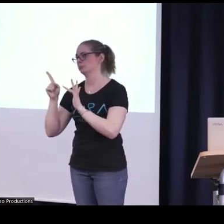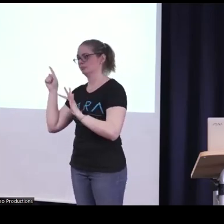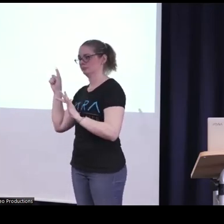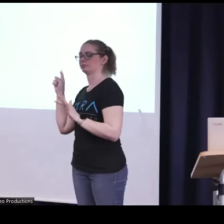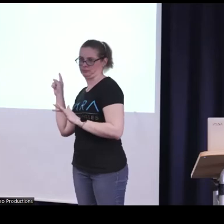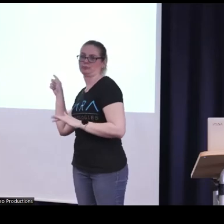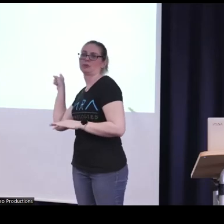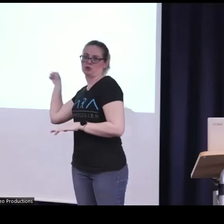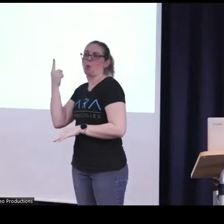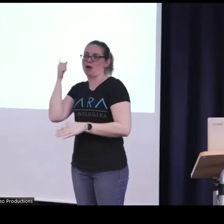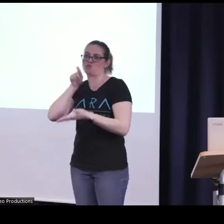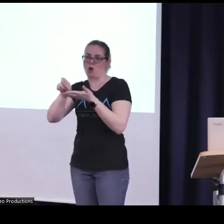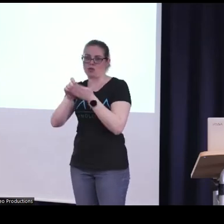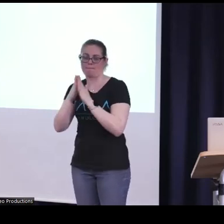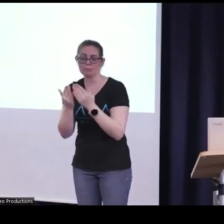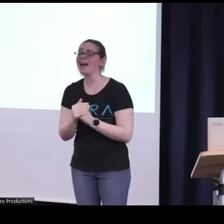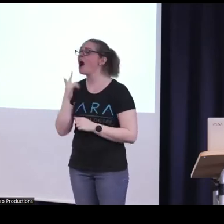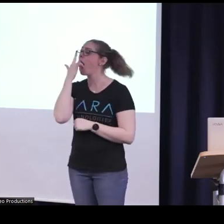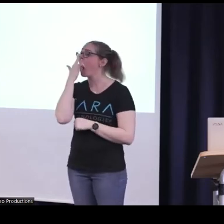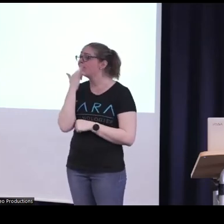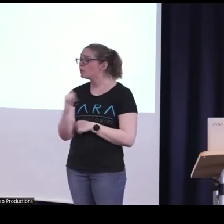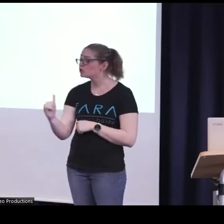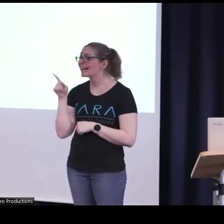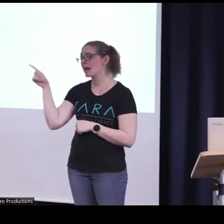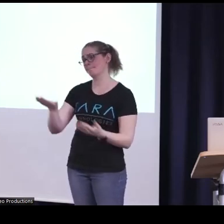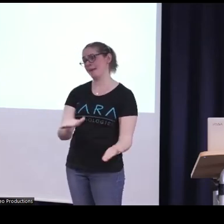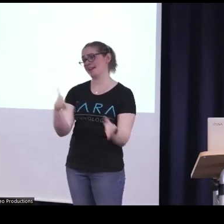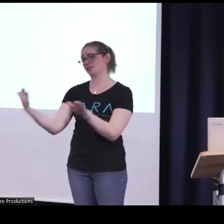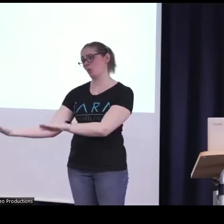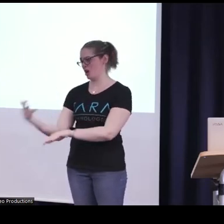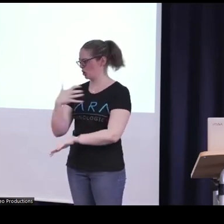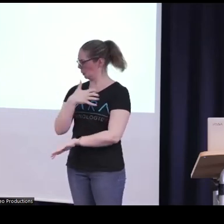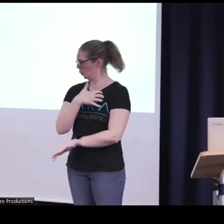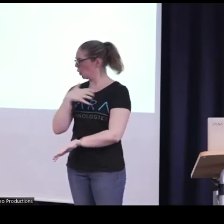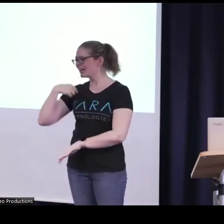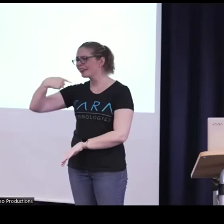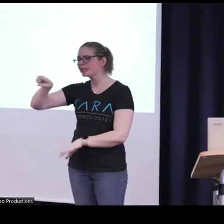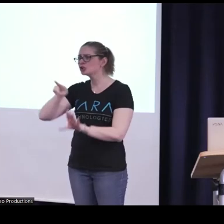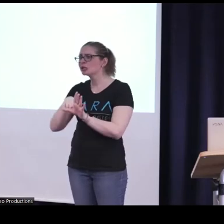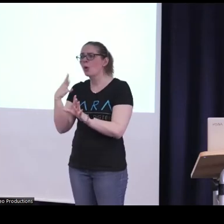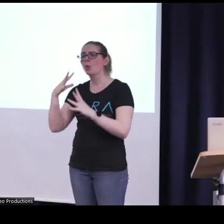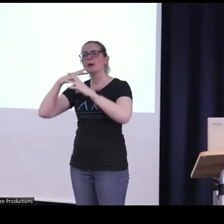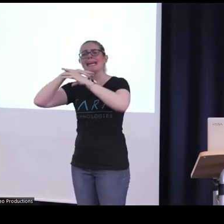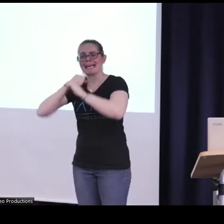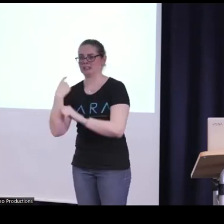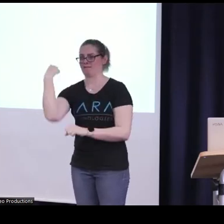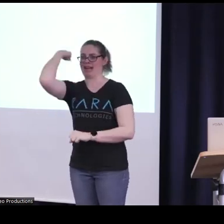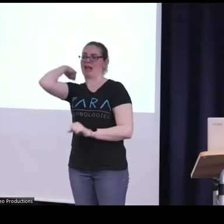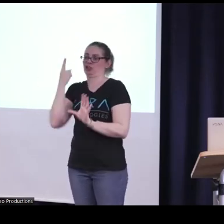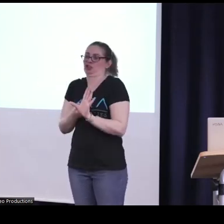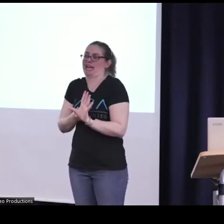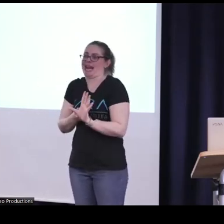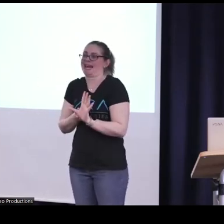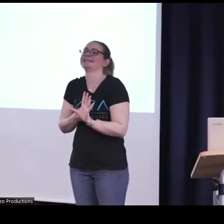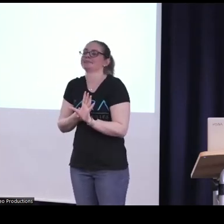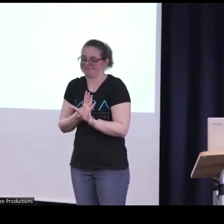so Eric Carle, who is the author of this story. Unfortunately, he did pass away earlier this year,